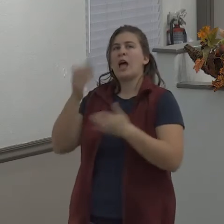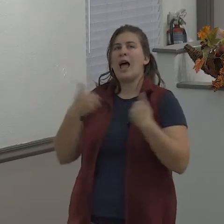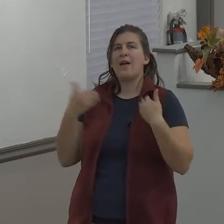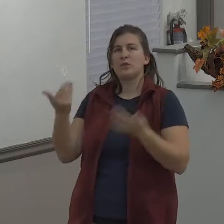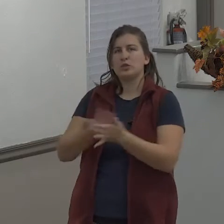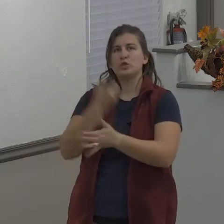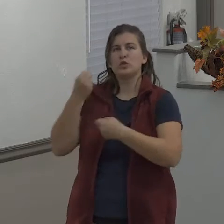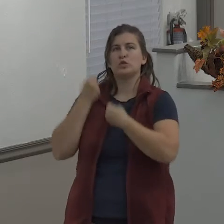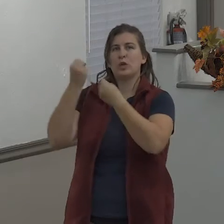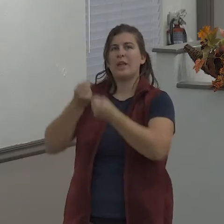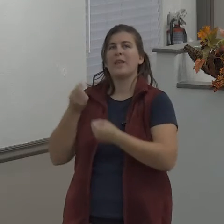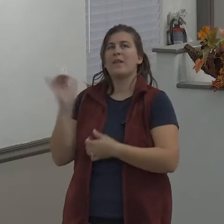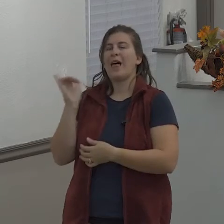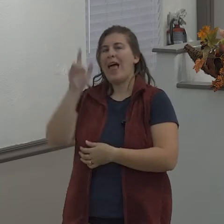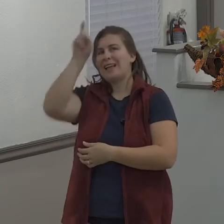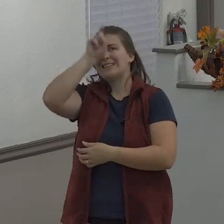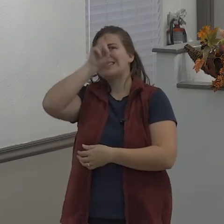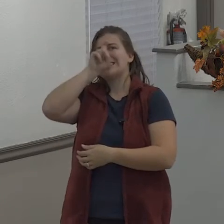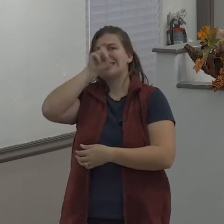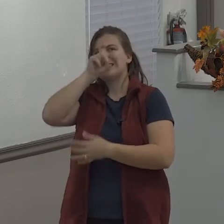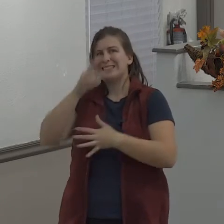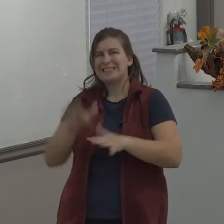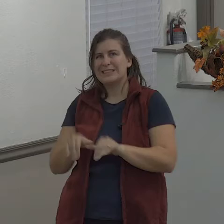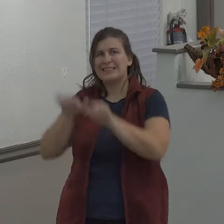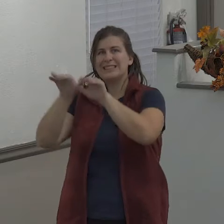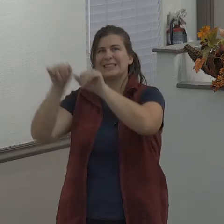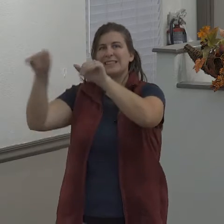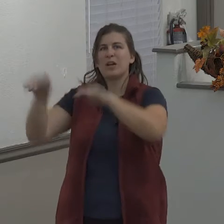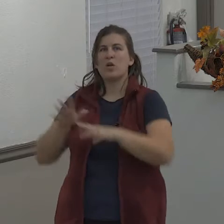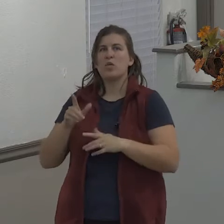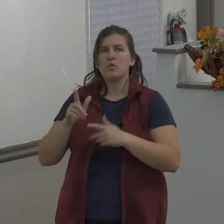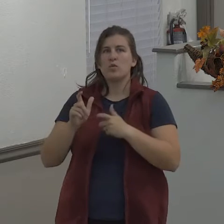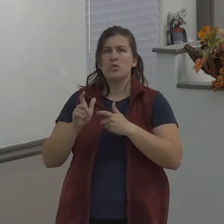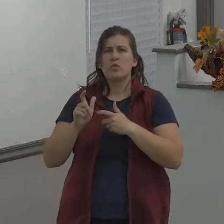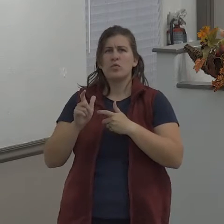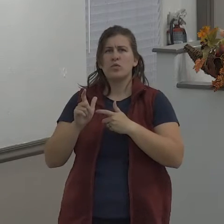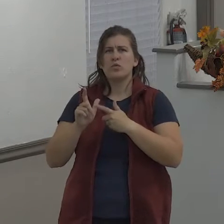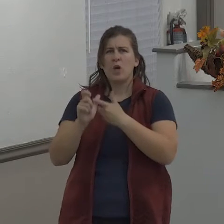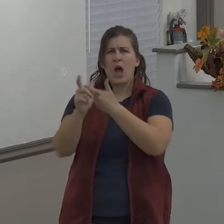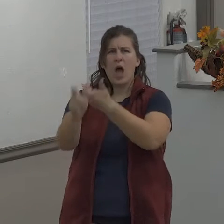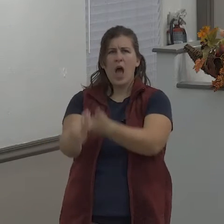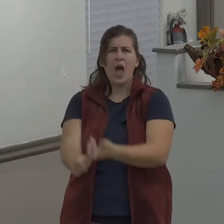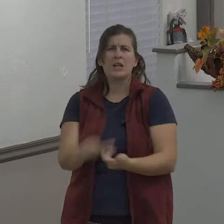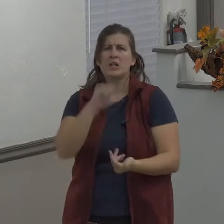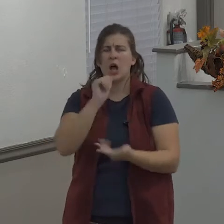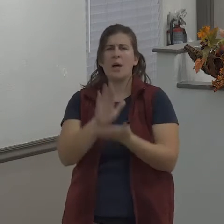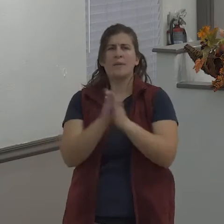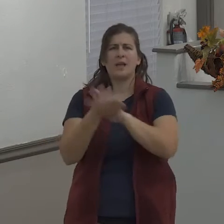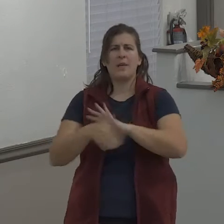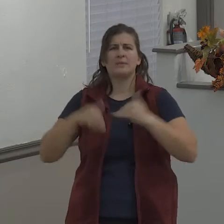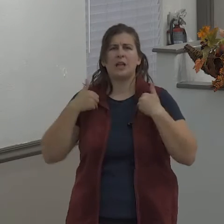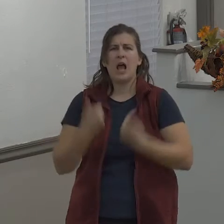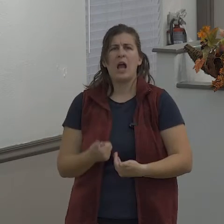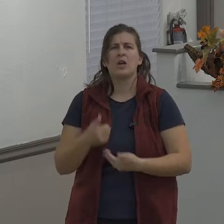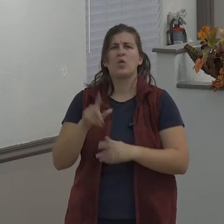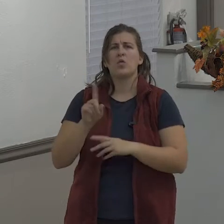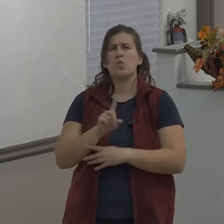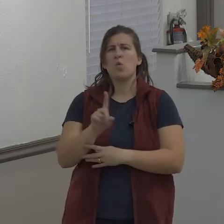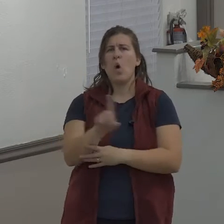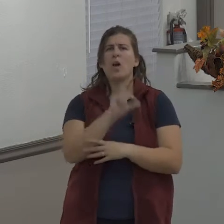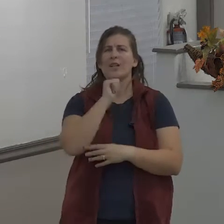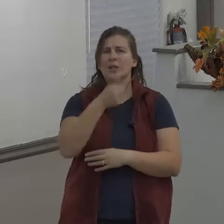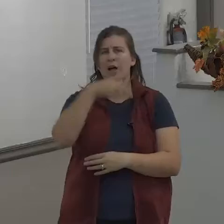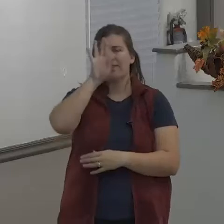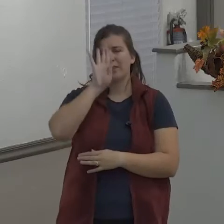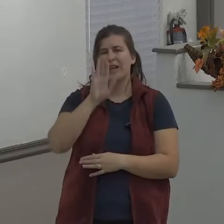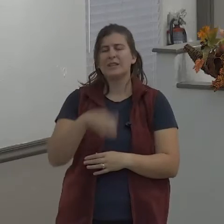shall mount up with wings as eagles. They shall run and not be weary. They shall walk and not faint. The hardest thing for any Christian to do,